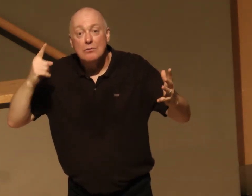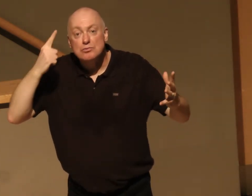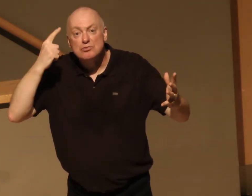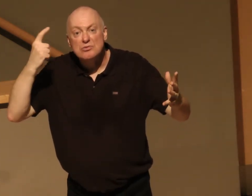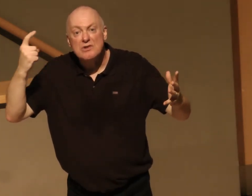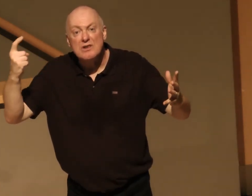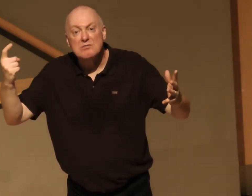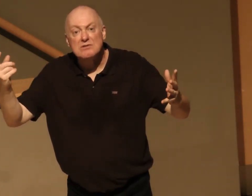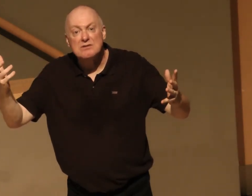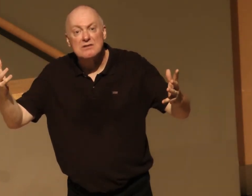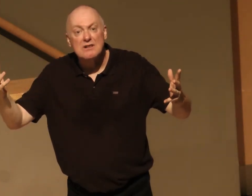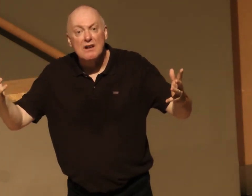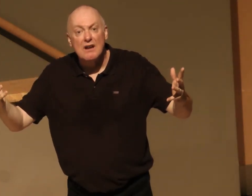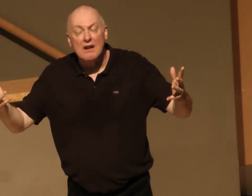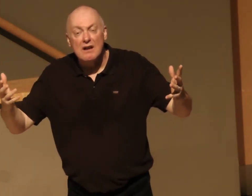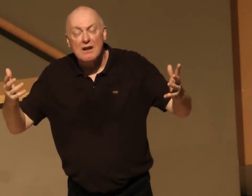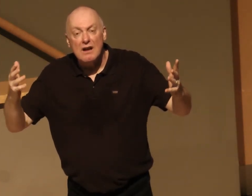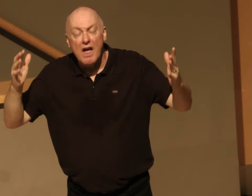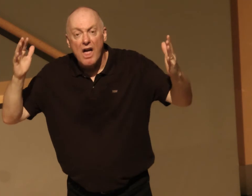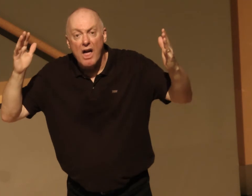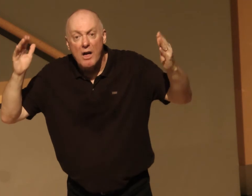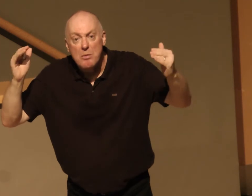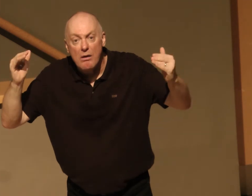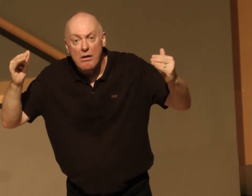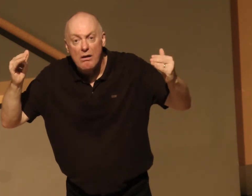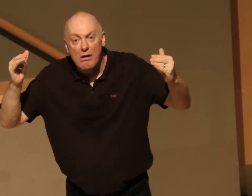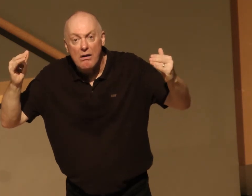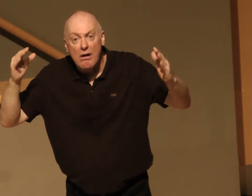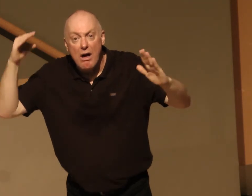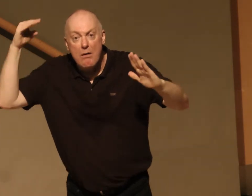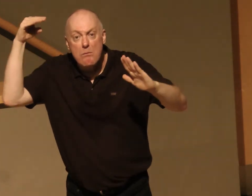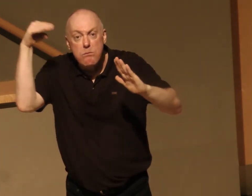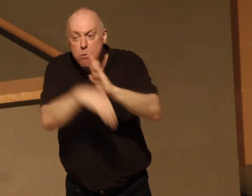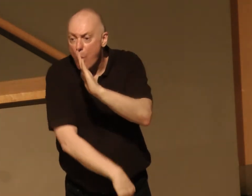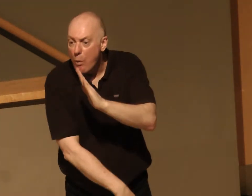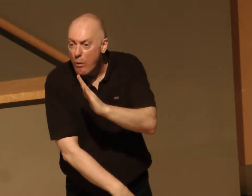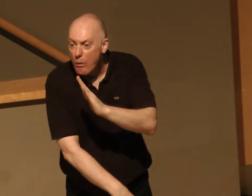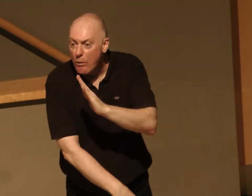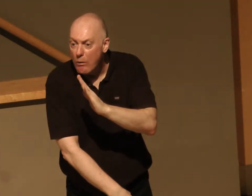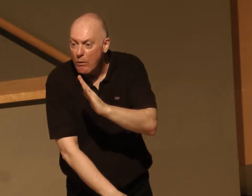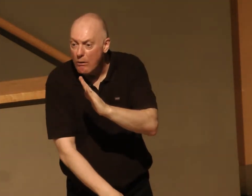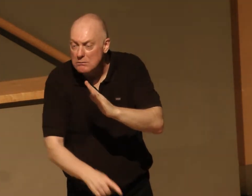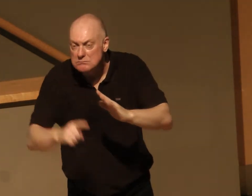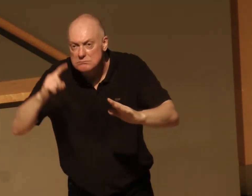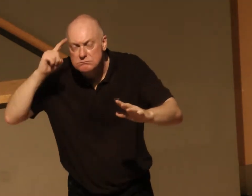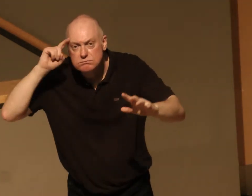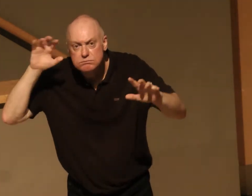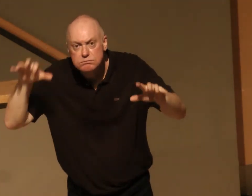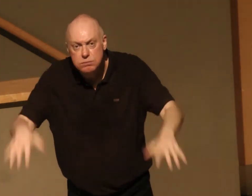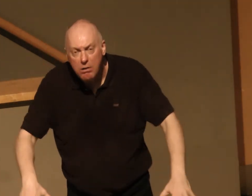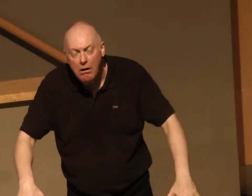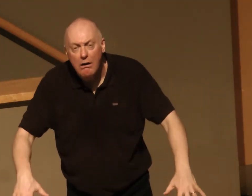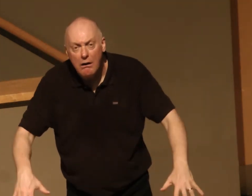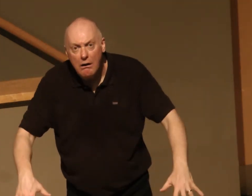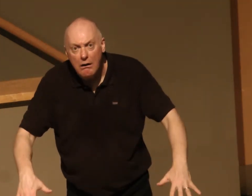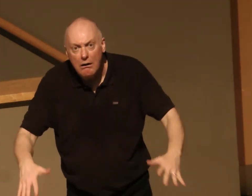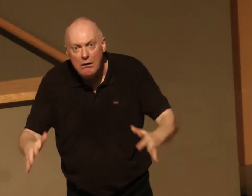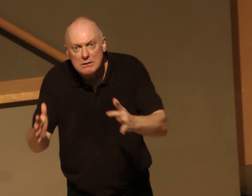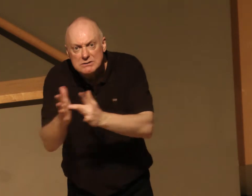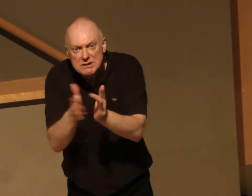and messianic expectations came crashing down. And so they come to the tomb and